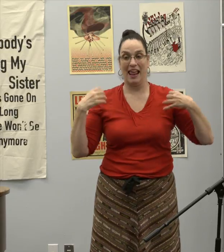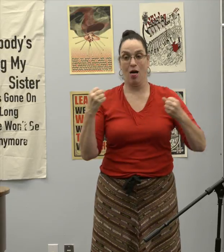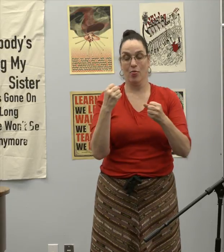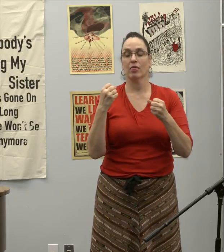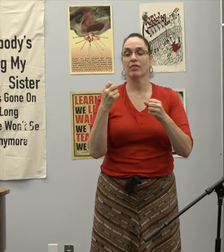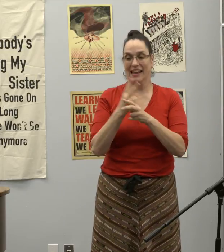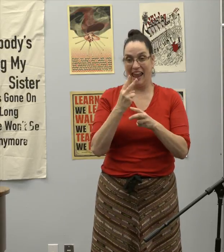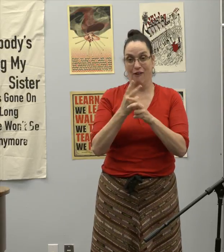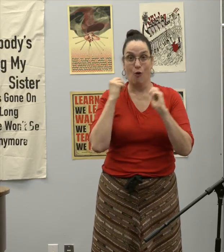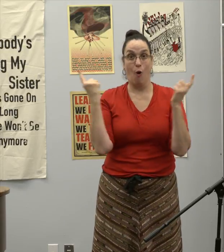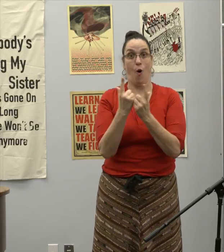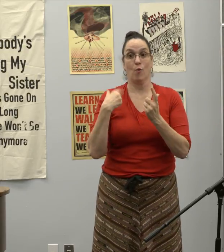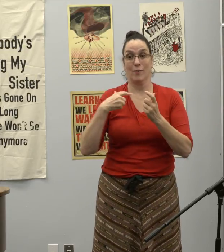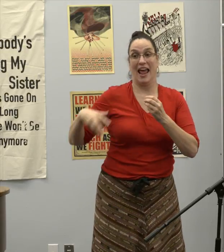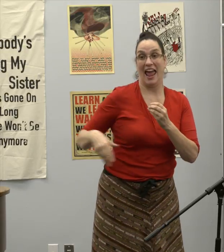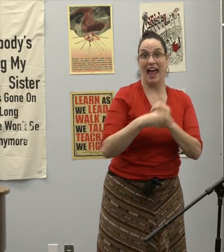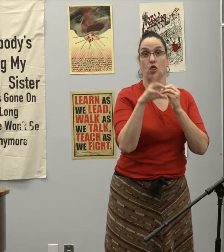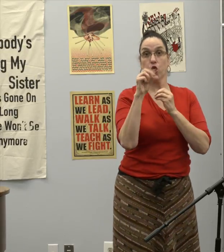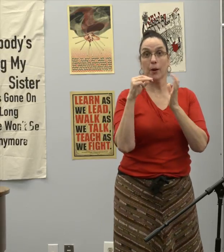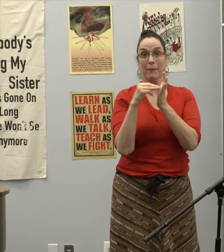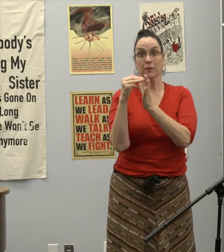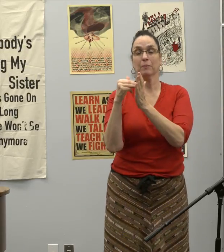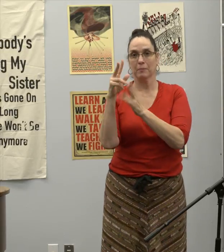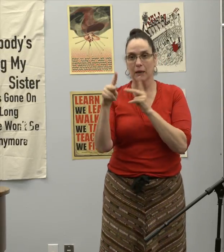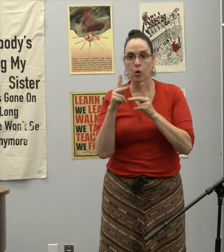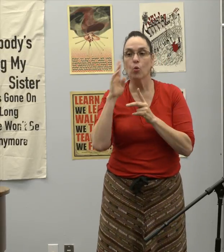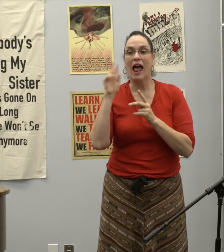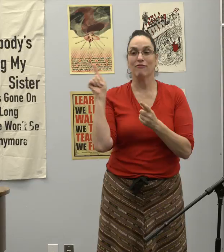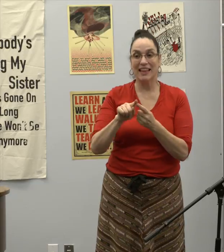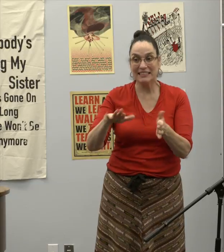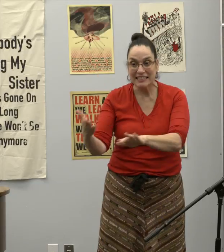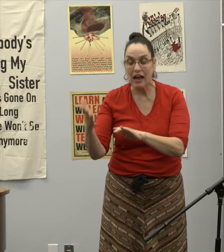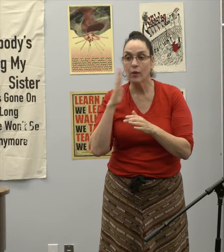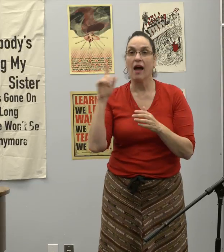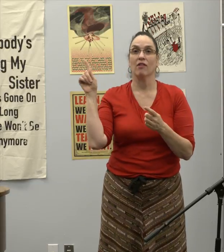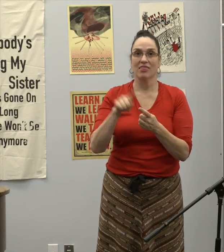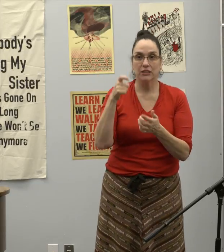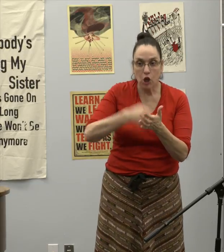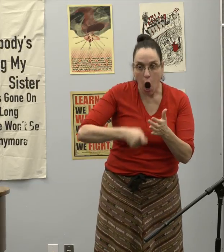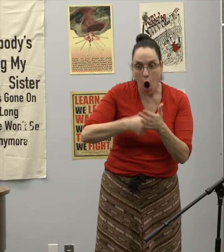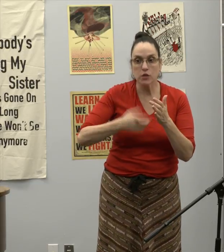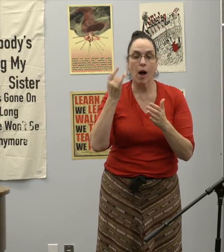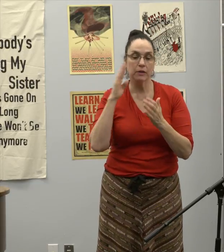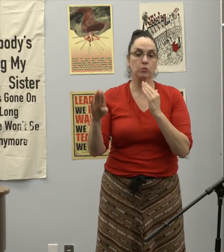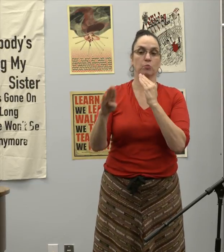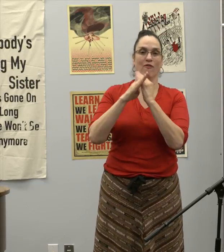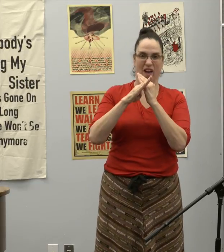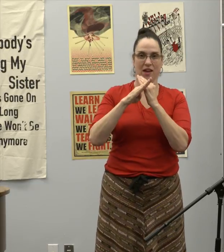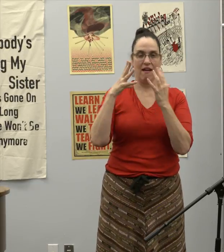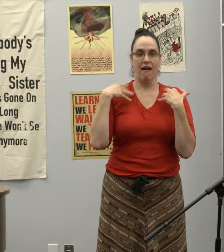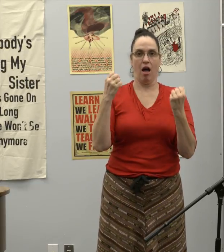people on get insurance. We'd have lower mortality, lower costs due to prevention, lower premiums.